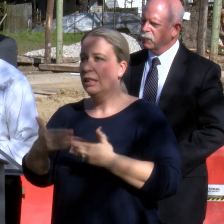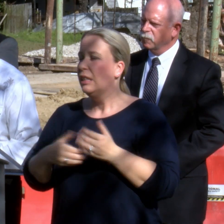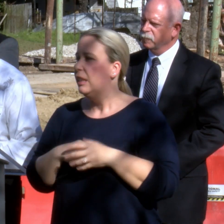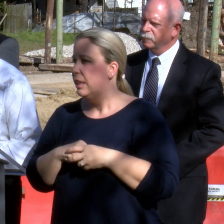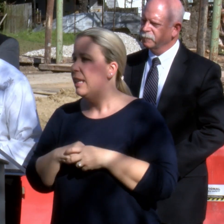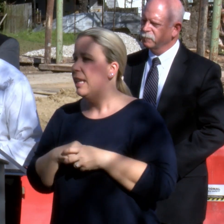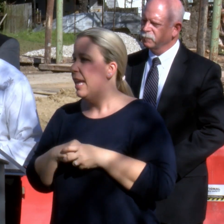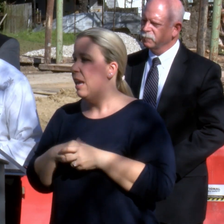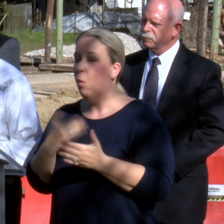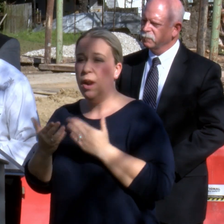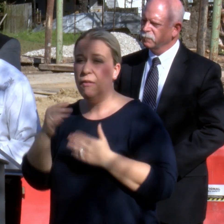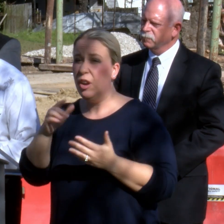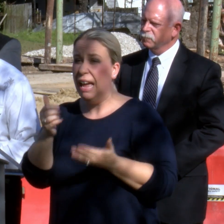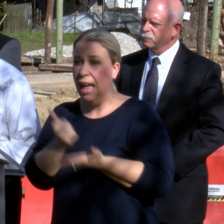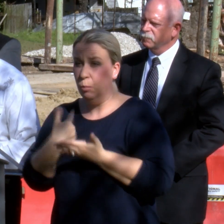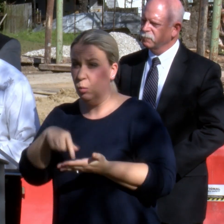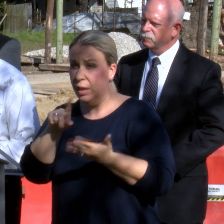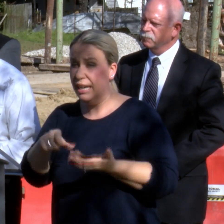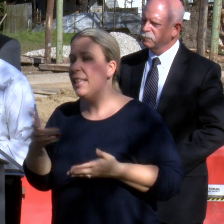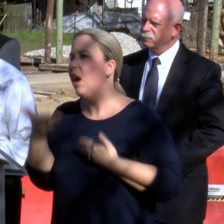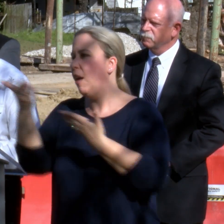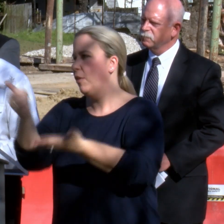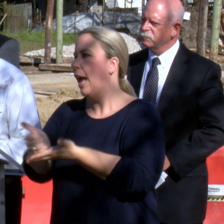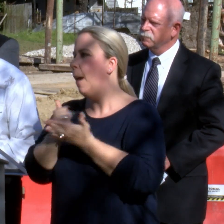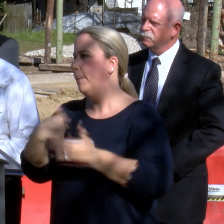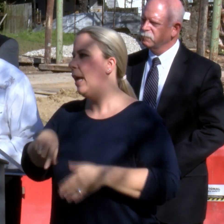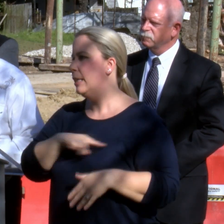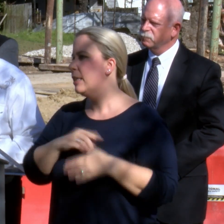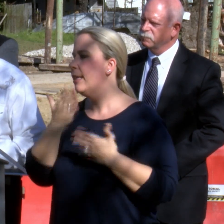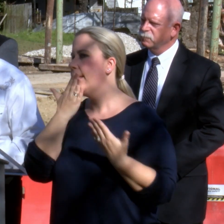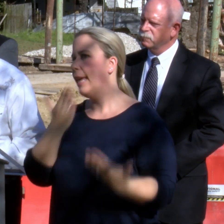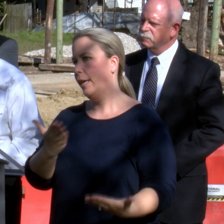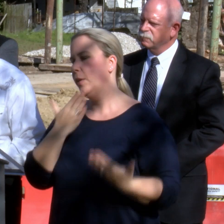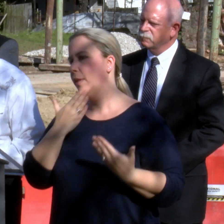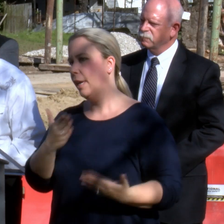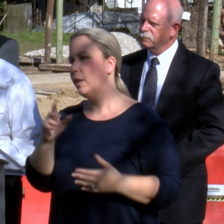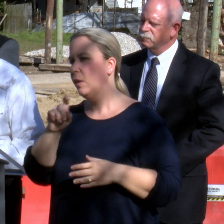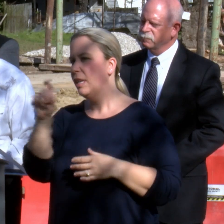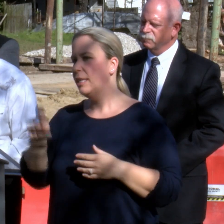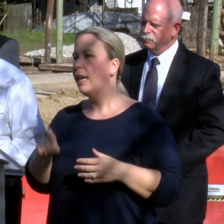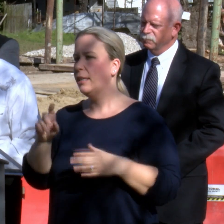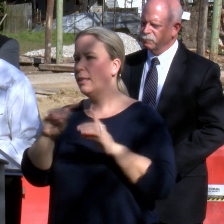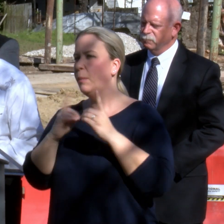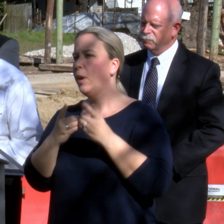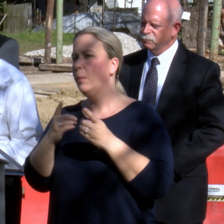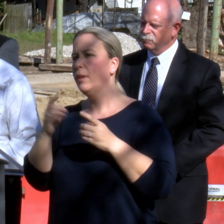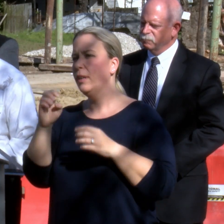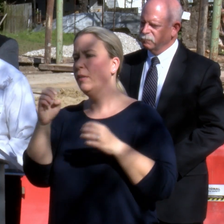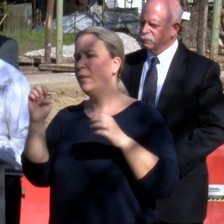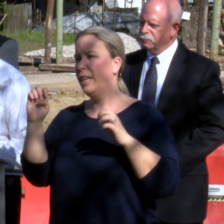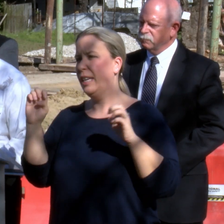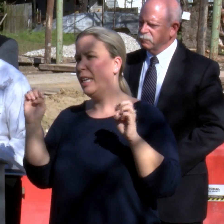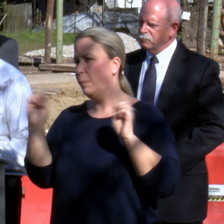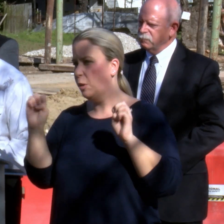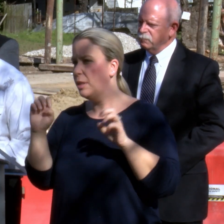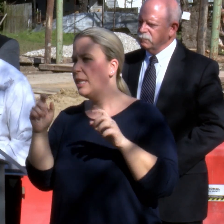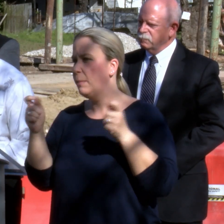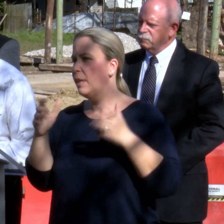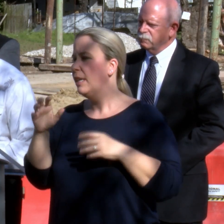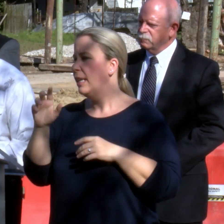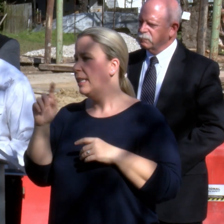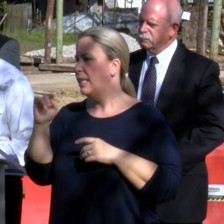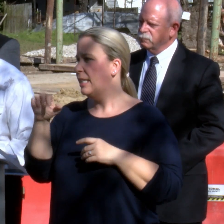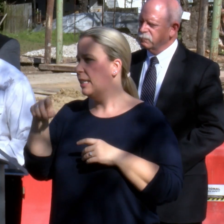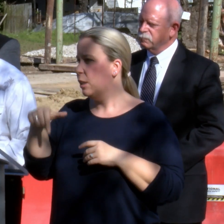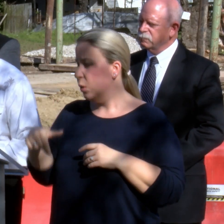have offered whatever assistance that would be needed. So I want to thank the Texas Department of Emergency Management. I want to thank the TCEQ